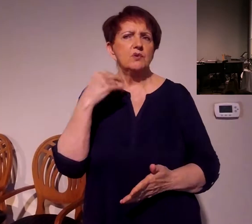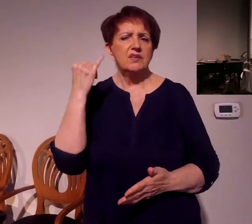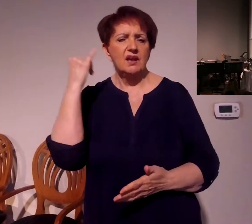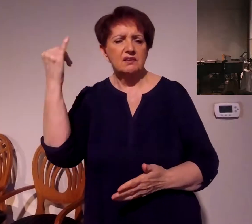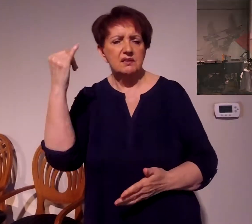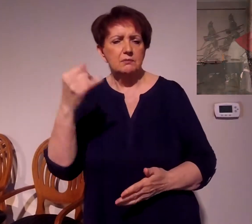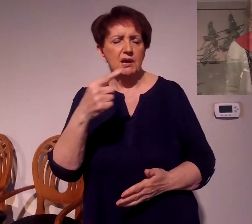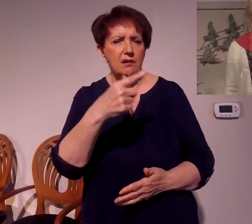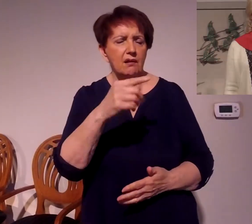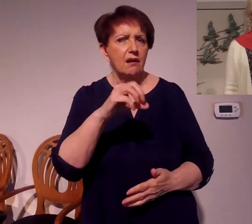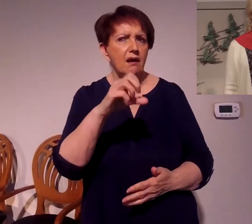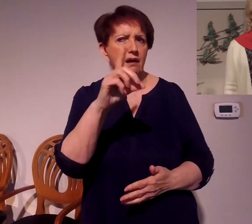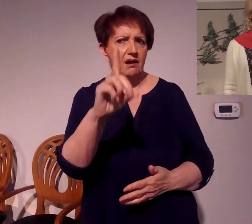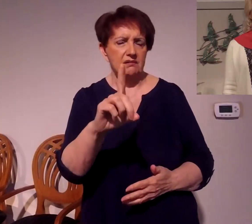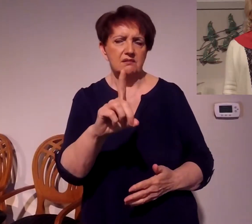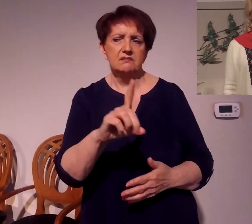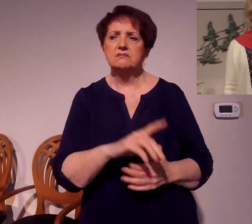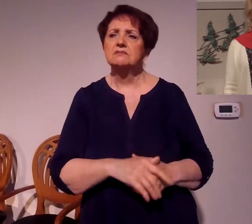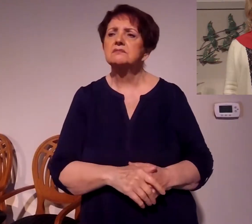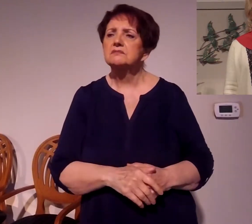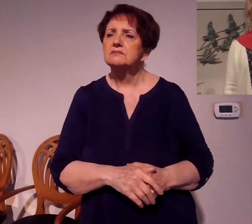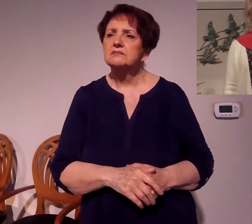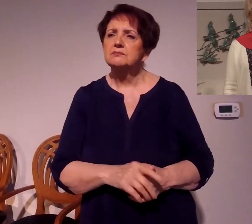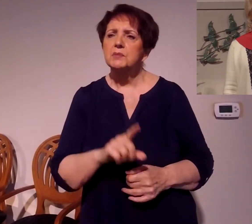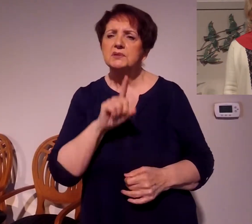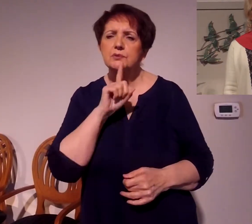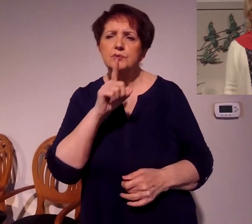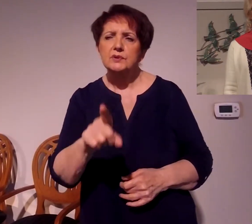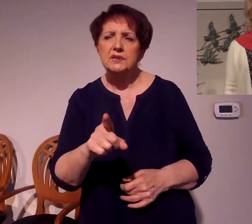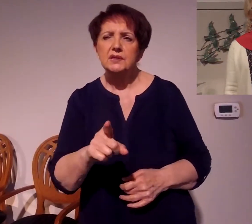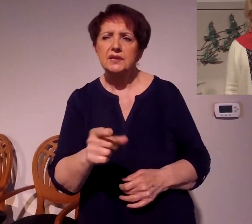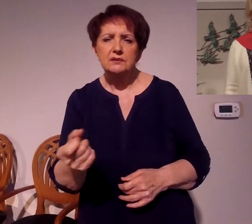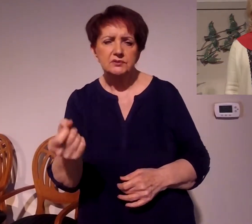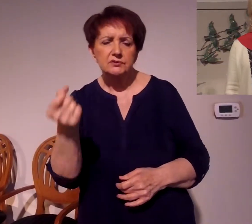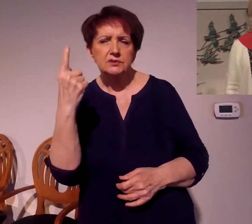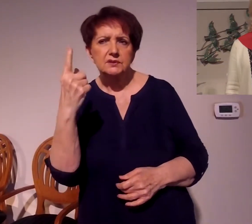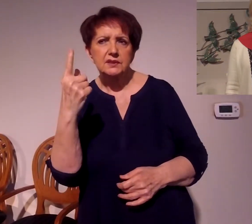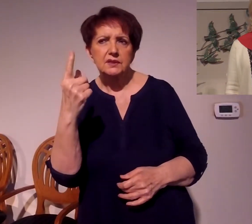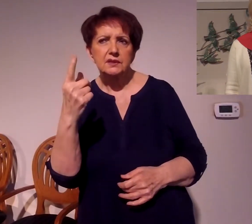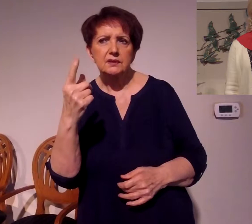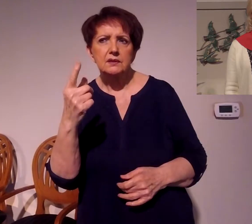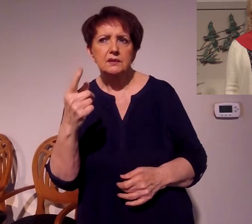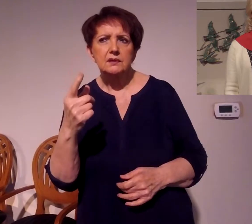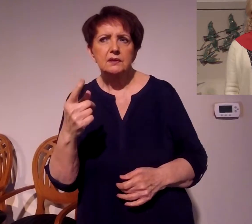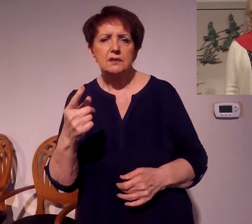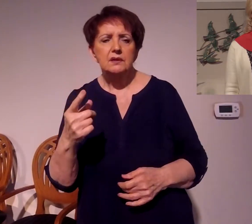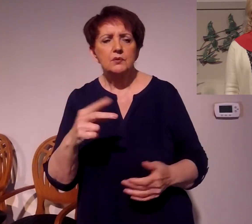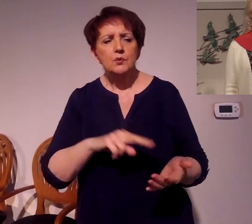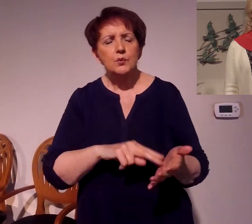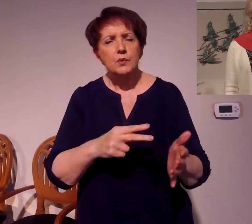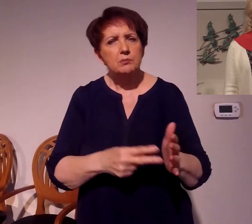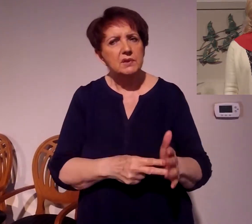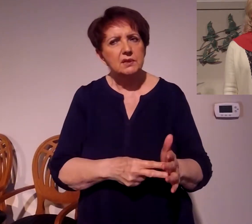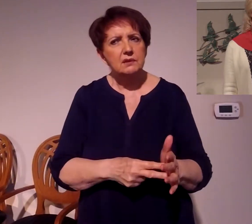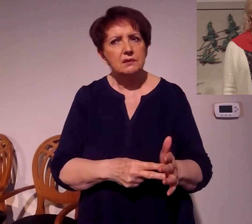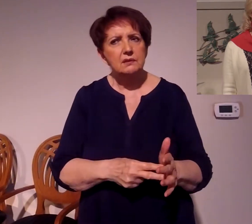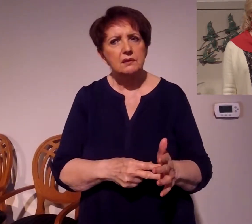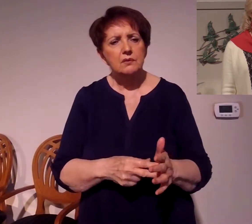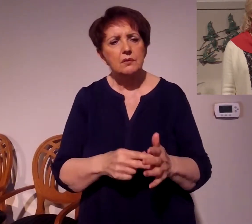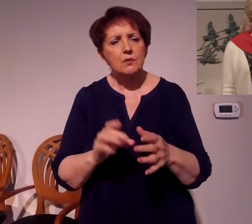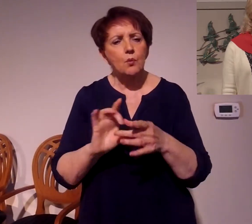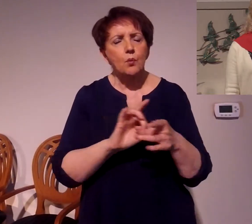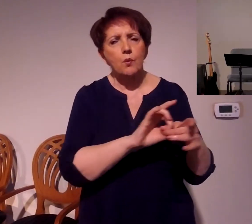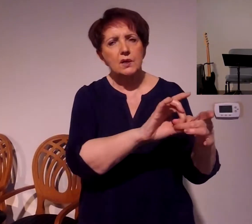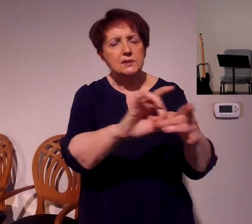about God, but to really, really understand that we're talking about a